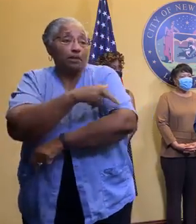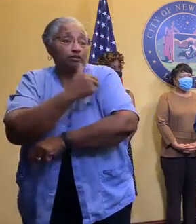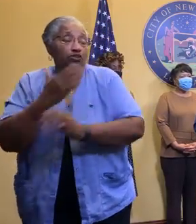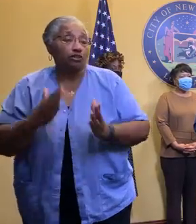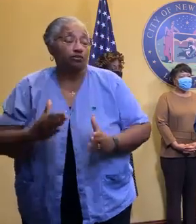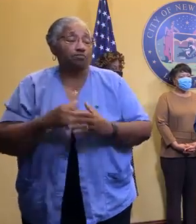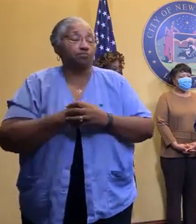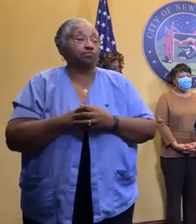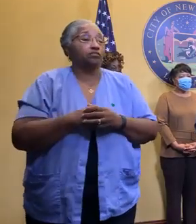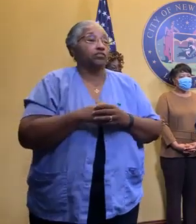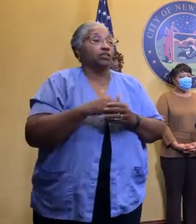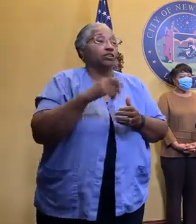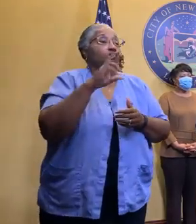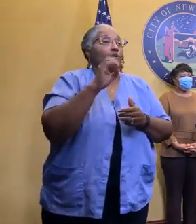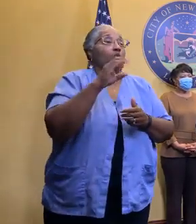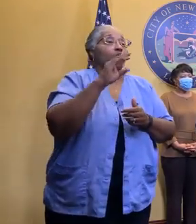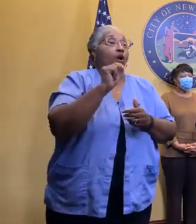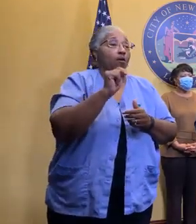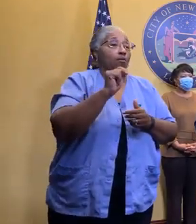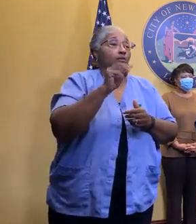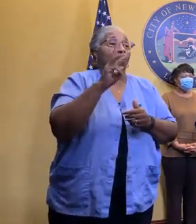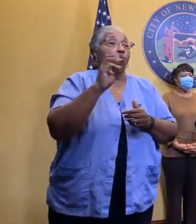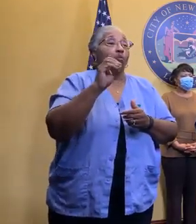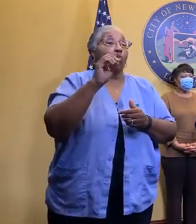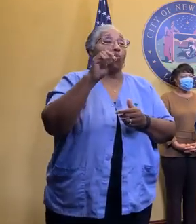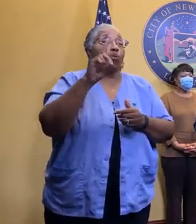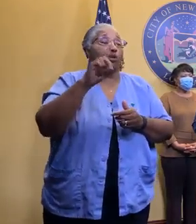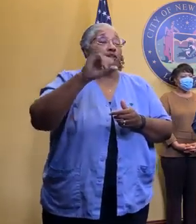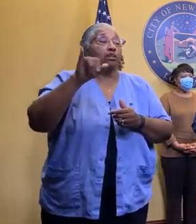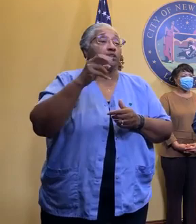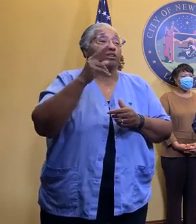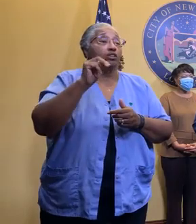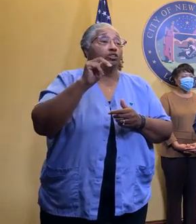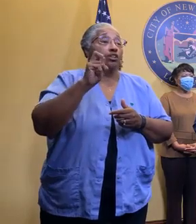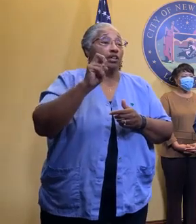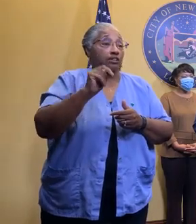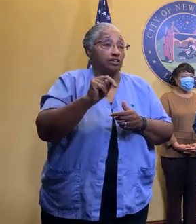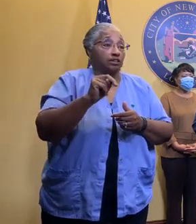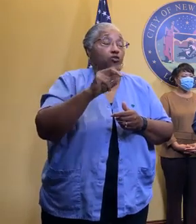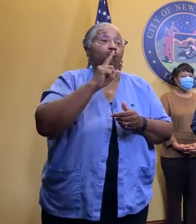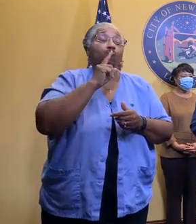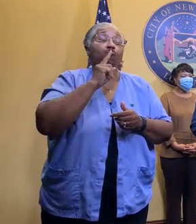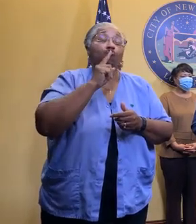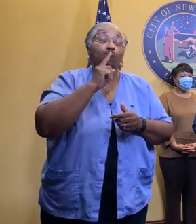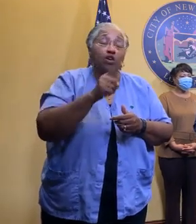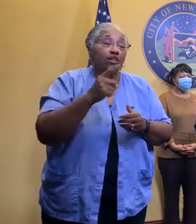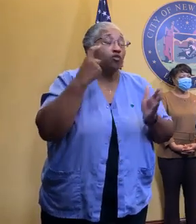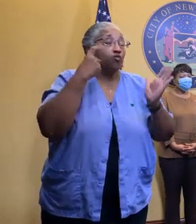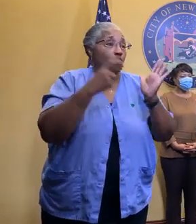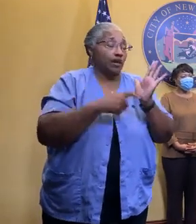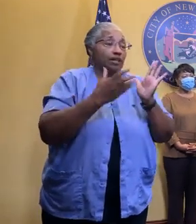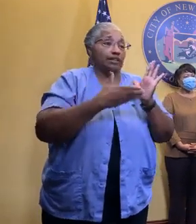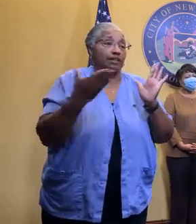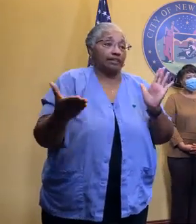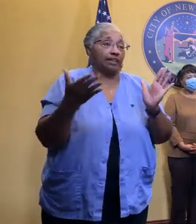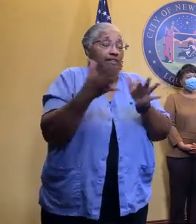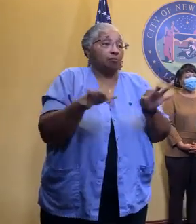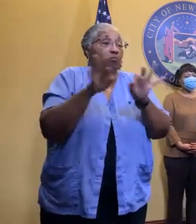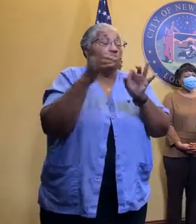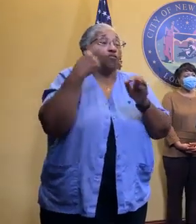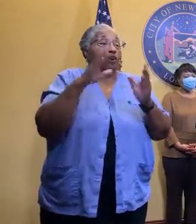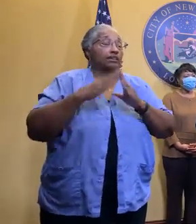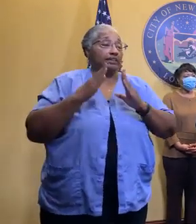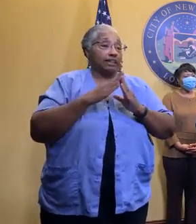Robert Wood Johnson has really stepped up and recognized what's possible in our city. And I'm proud that they have given us the